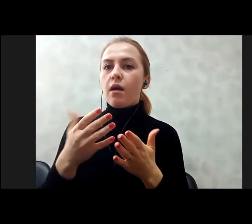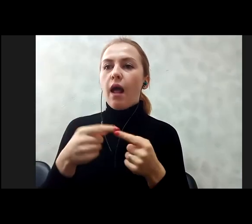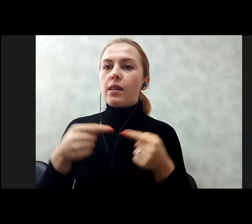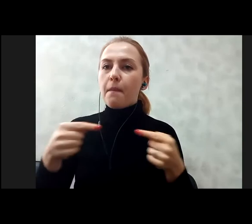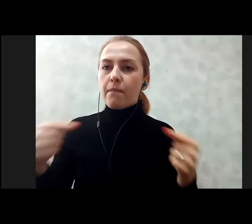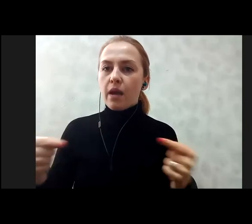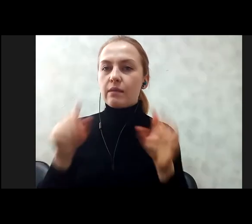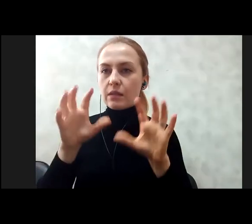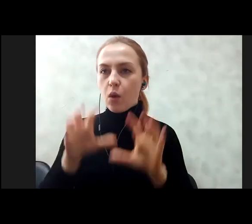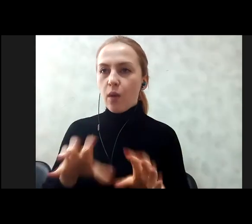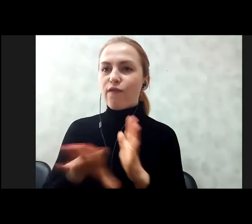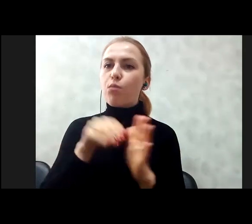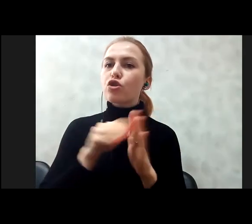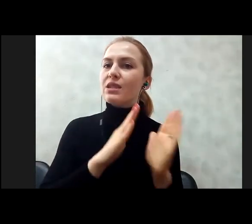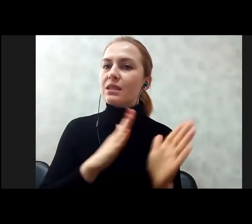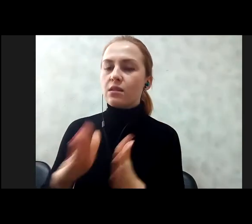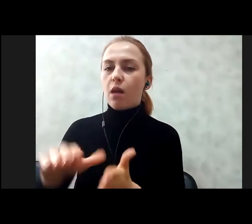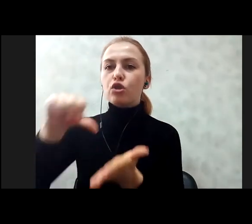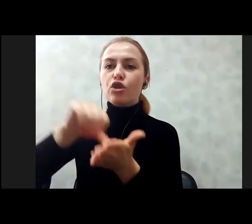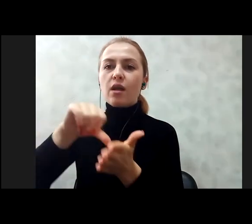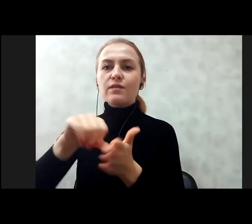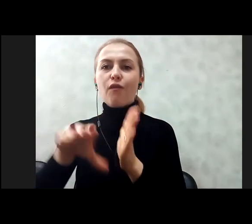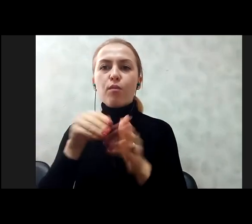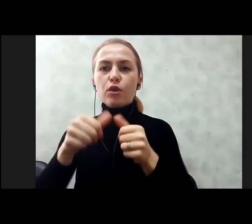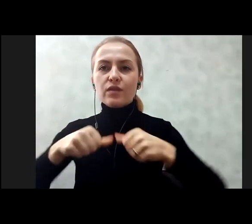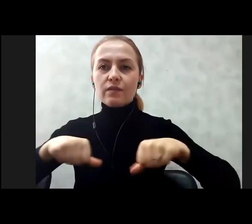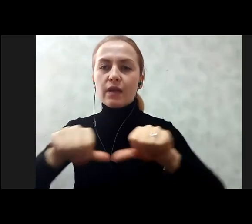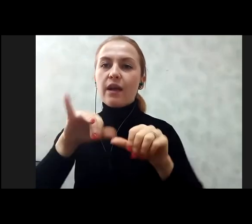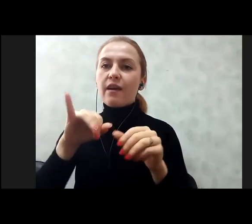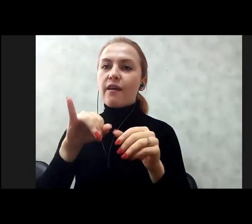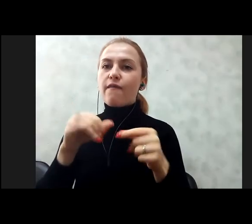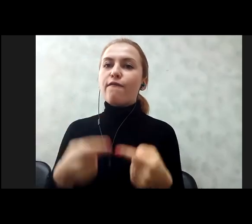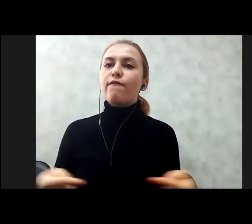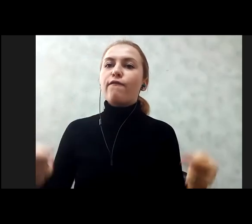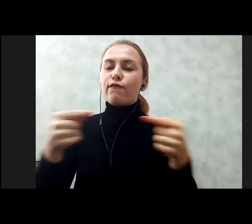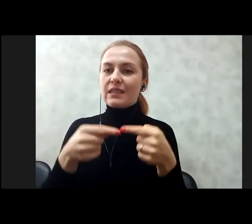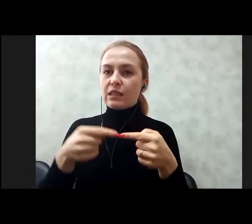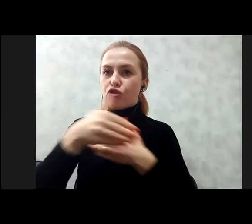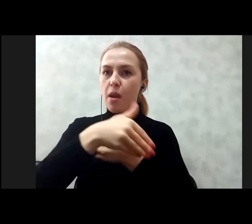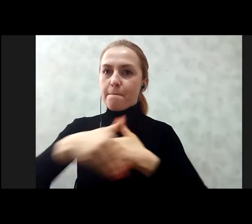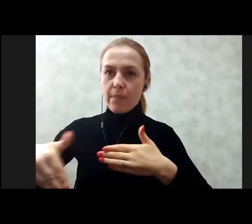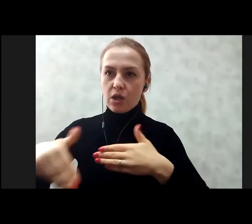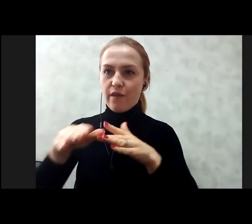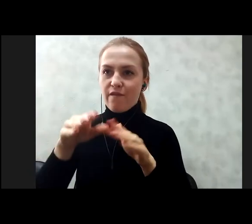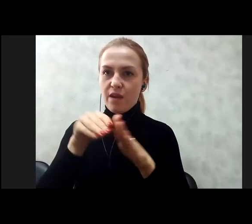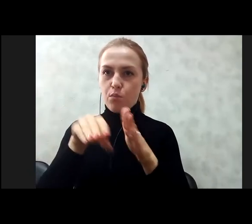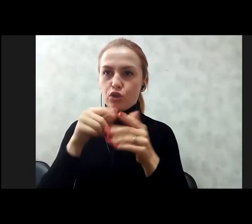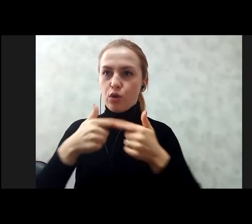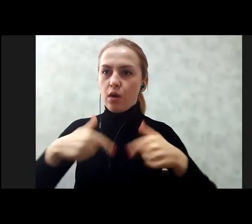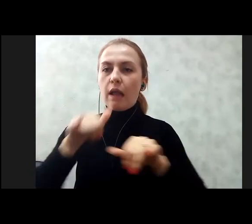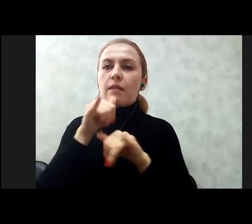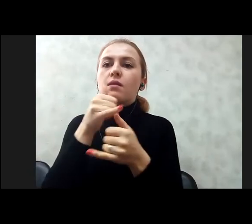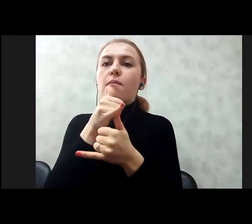Europe, election systems, membership in election commissions, defining the limits of